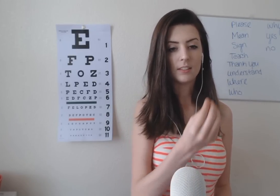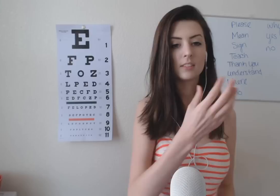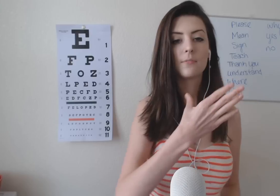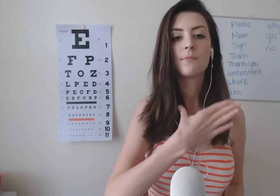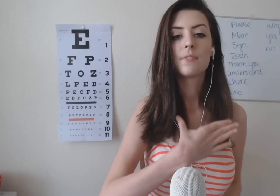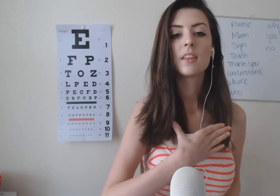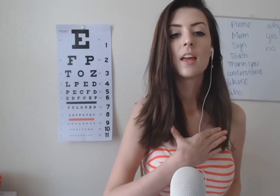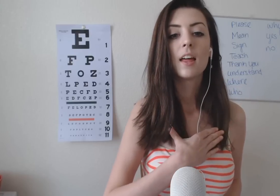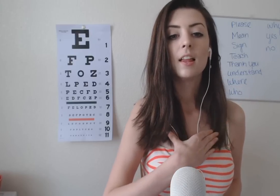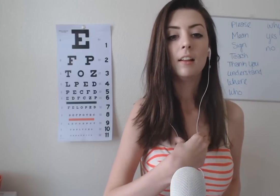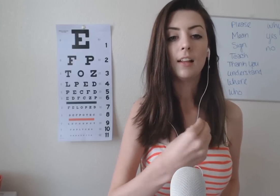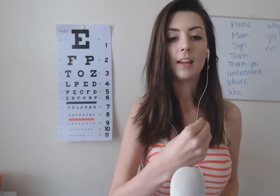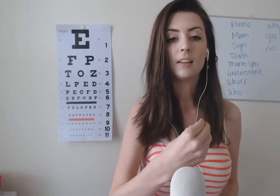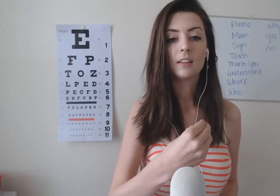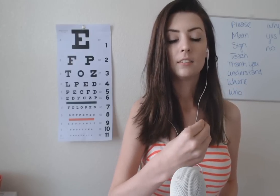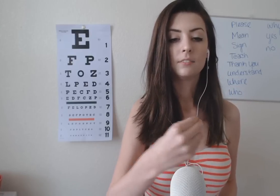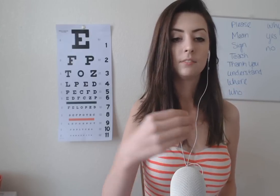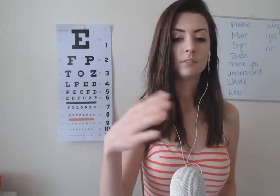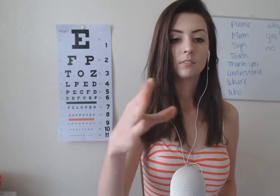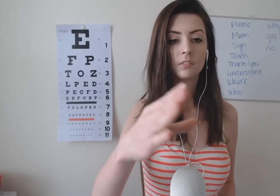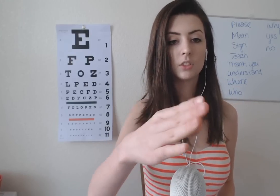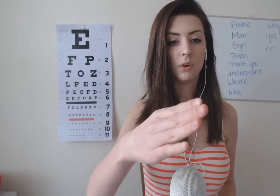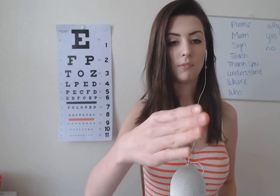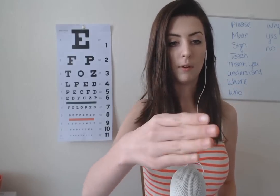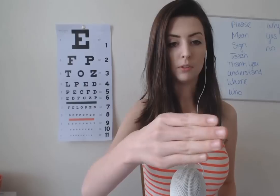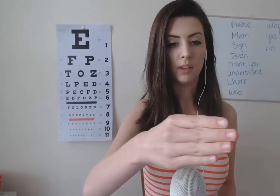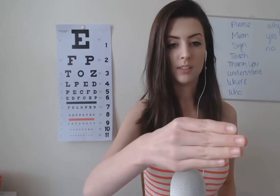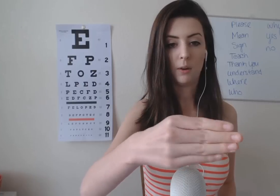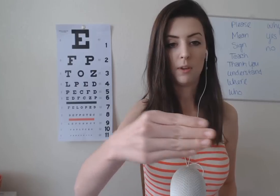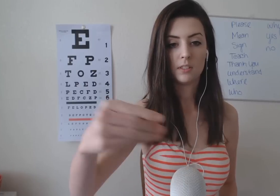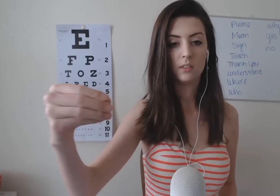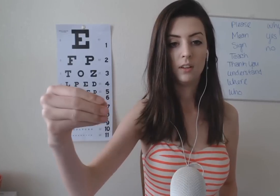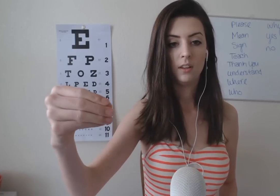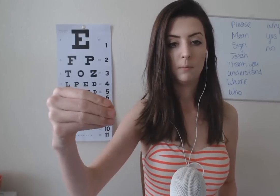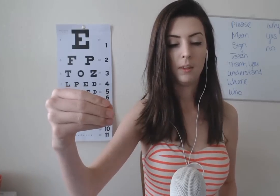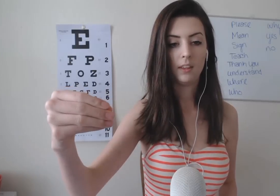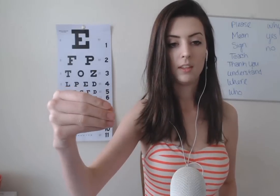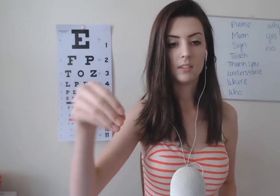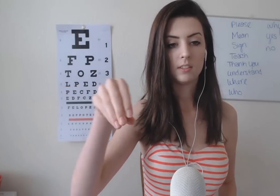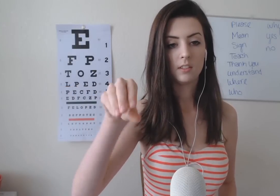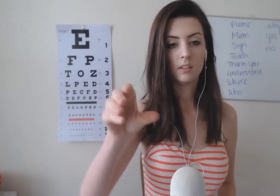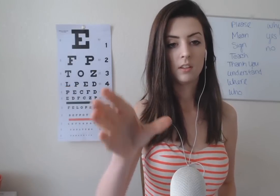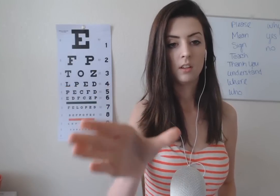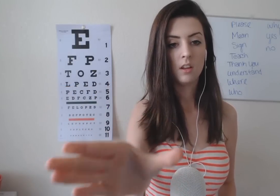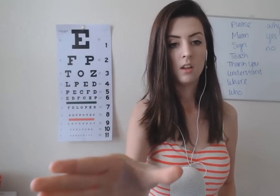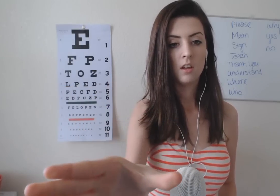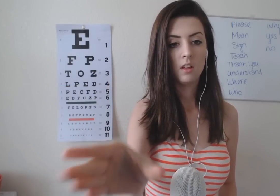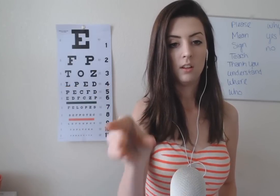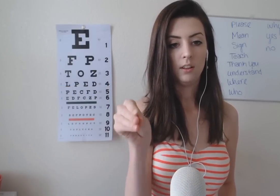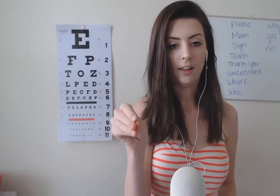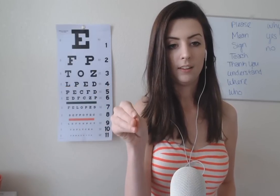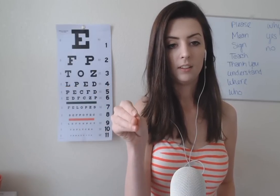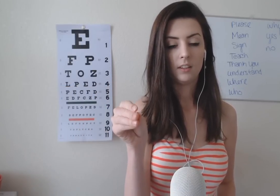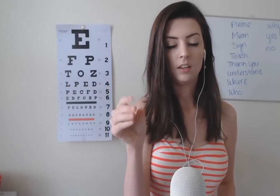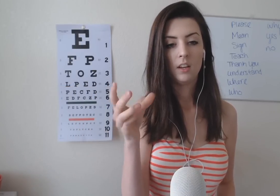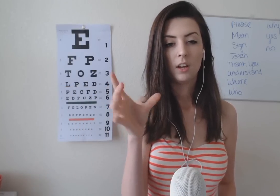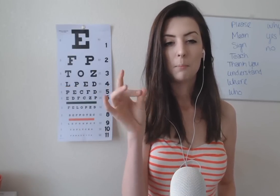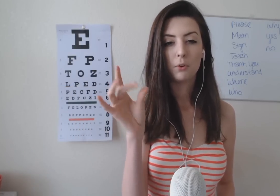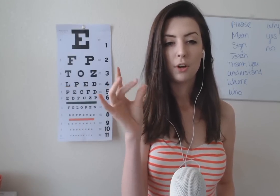this. Like. So if I was doing it sideways, it'd be like this. Like. You're gonna pull your